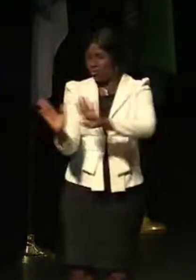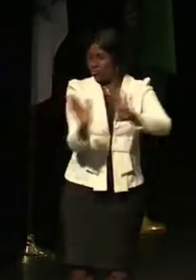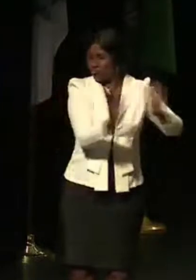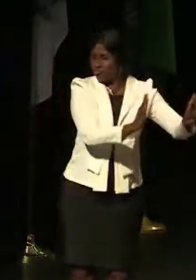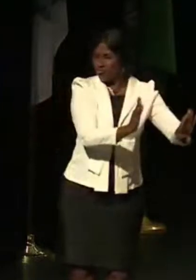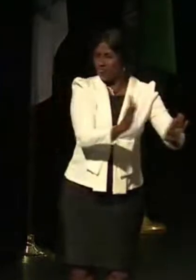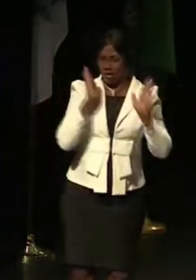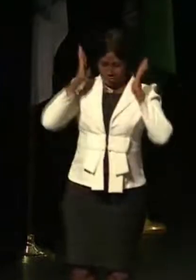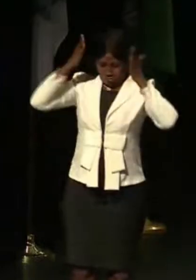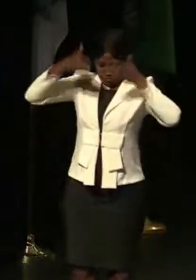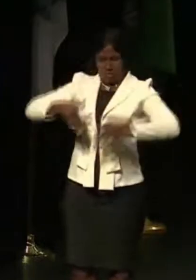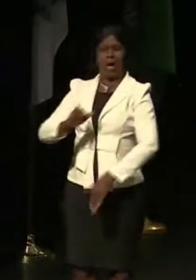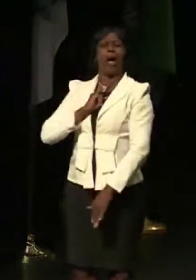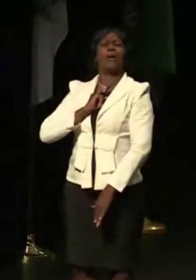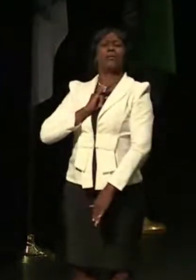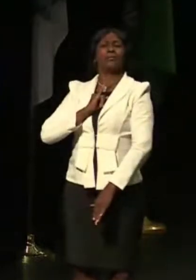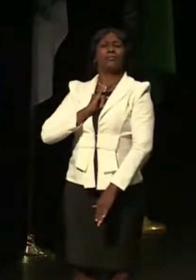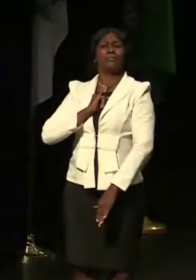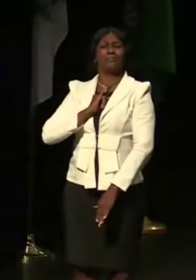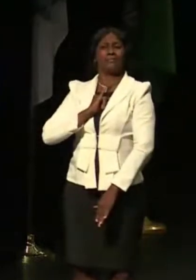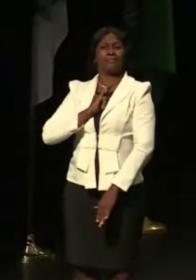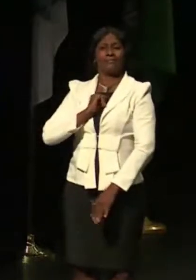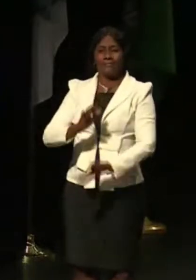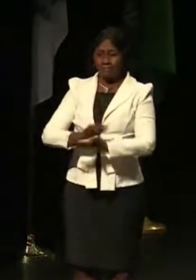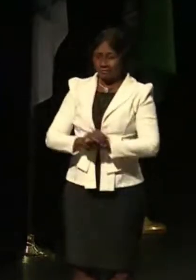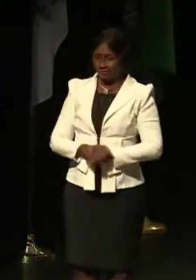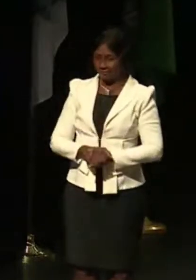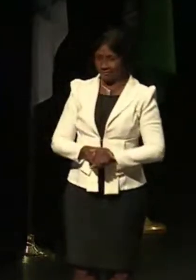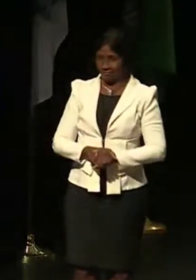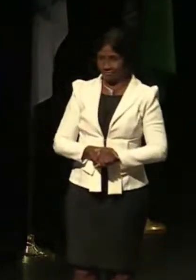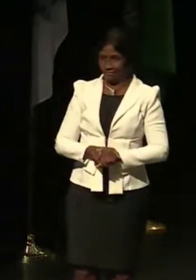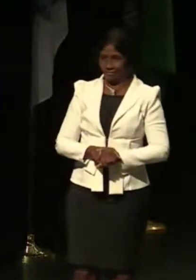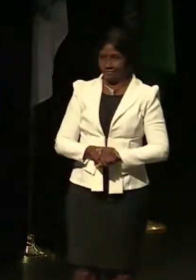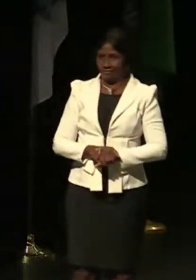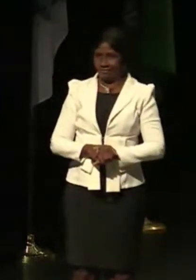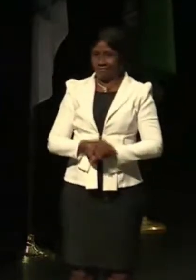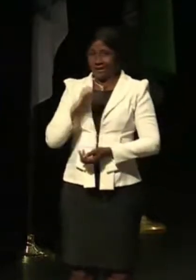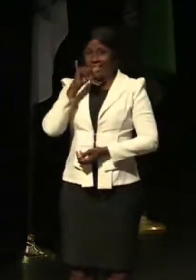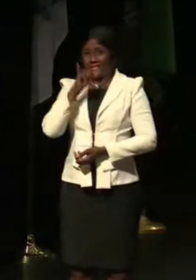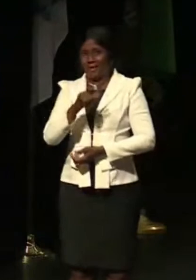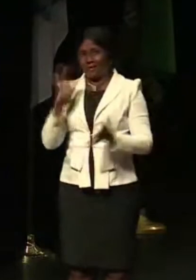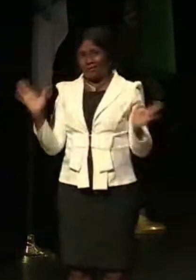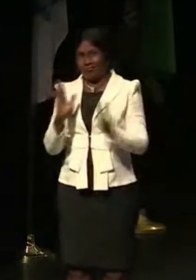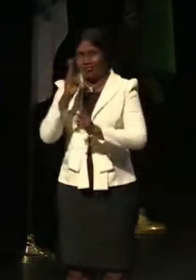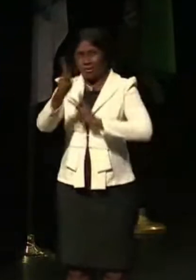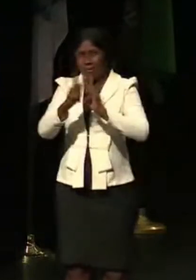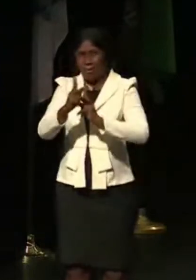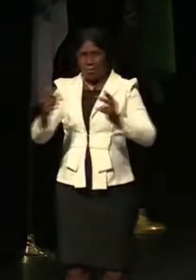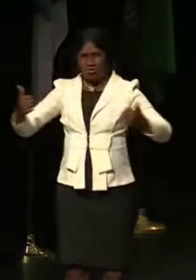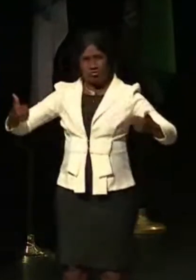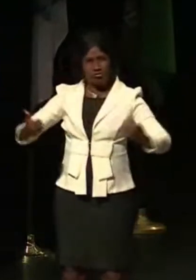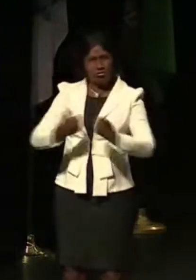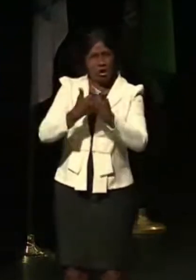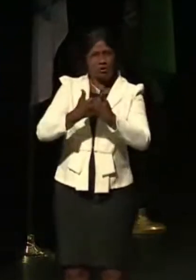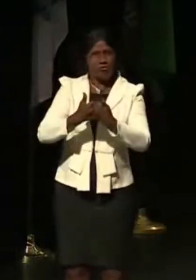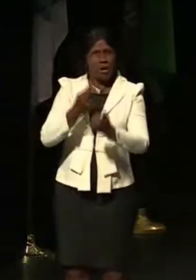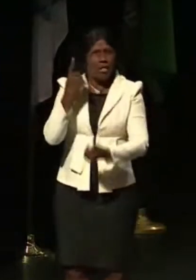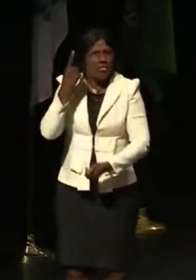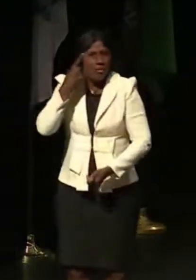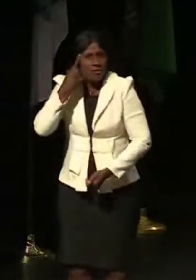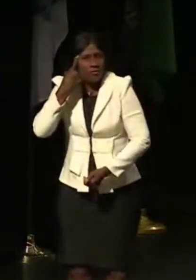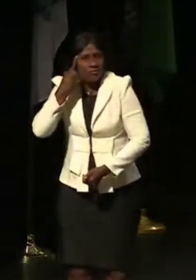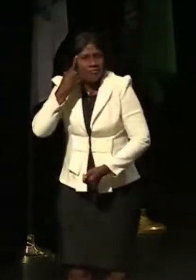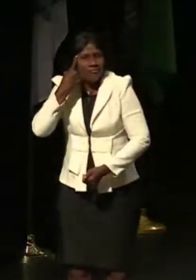the nation, or the world. Immanuel Kant has challenged rationality and shown that pure reason has its